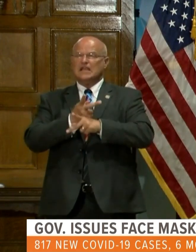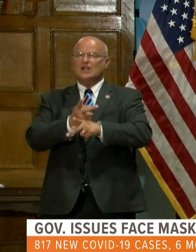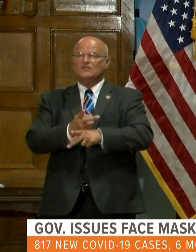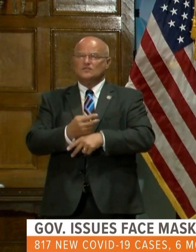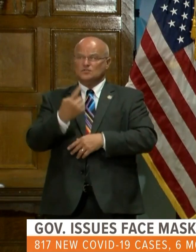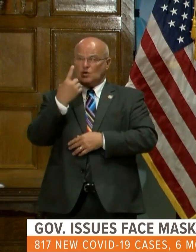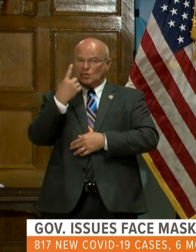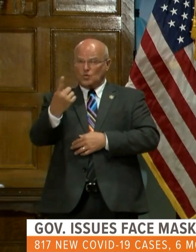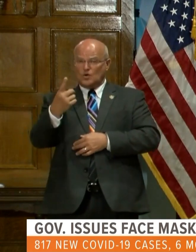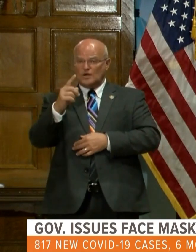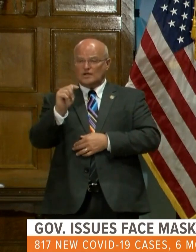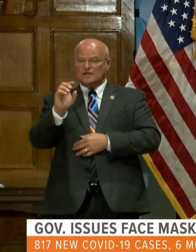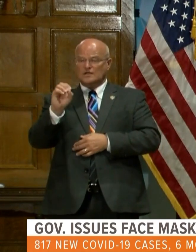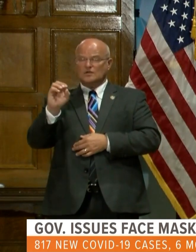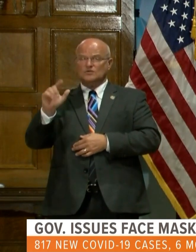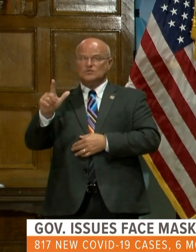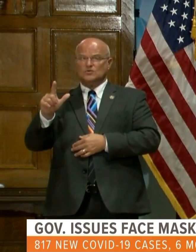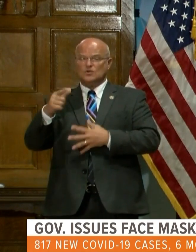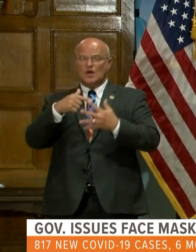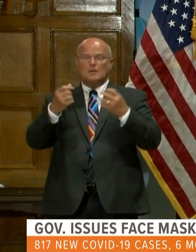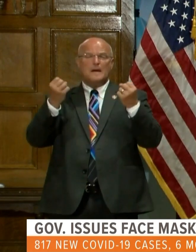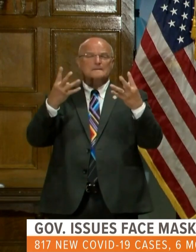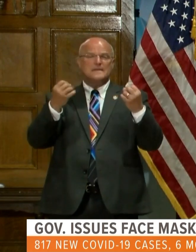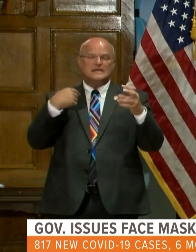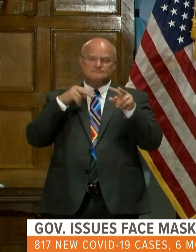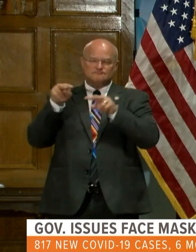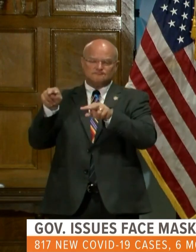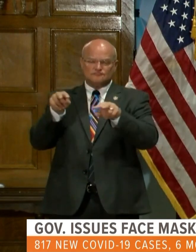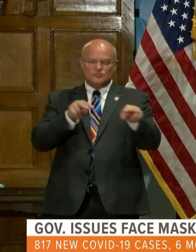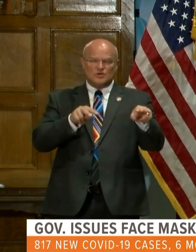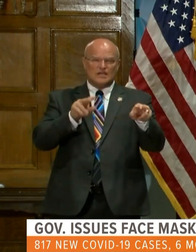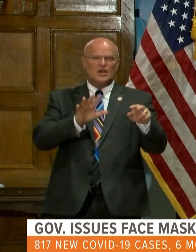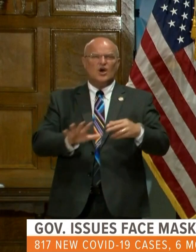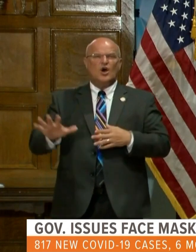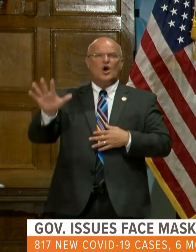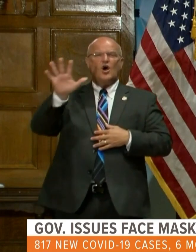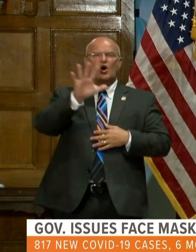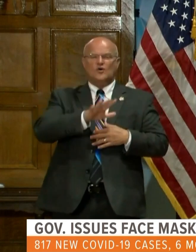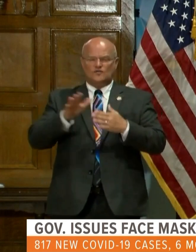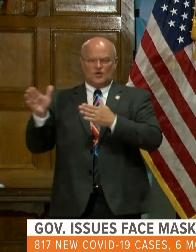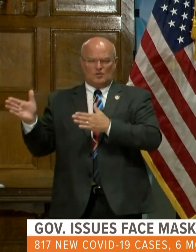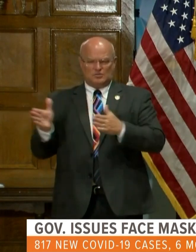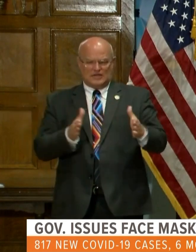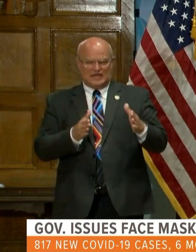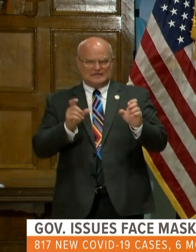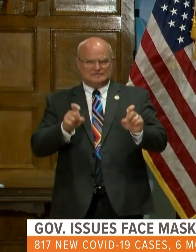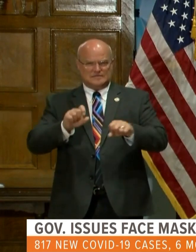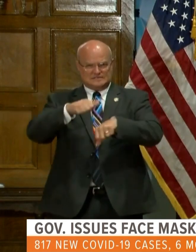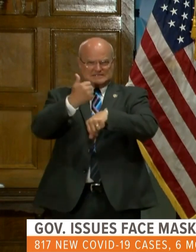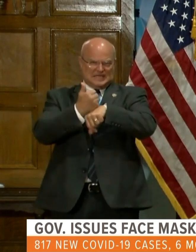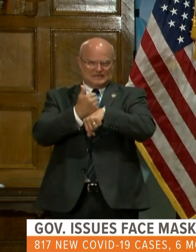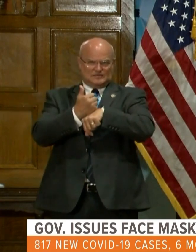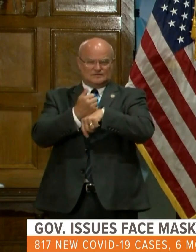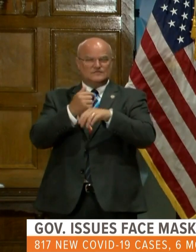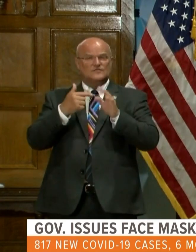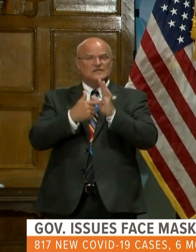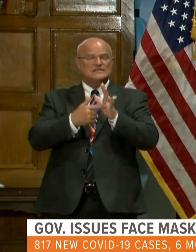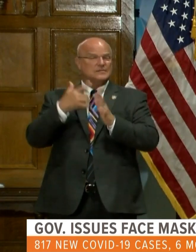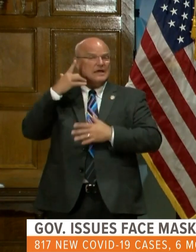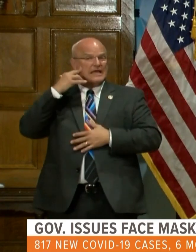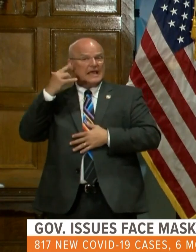just one tool among many that we have to look at, and it's an overall strategy that we have to implement. For example,